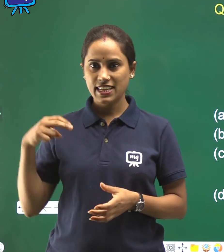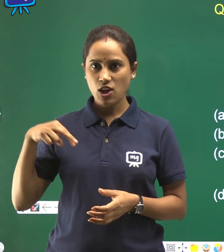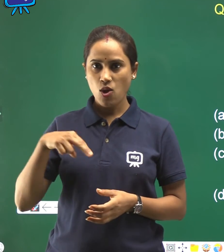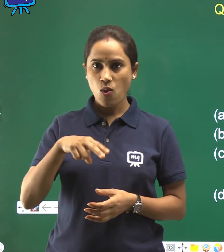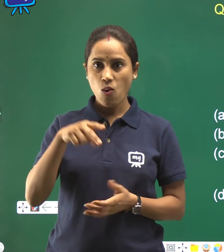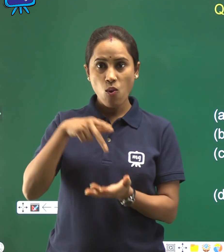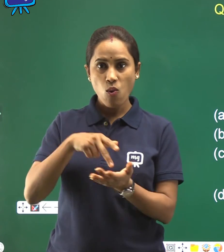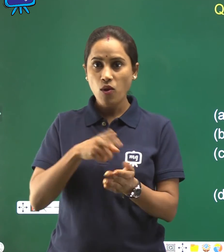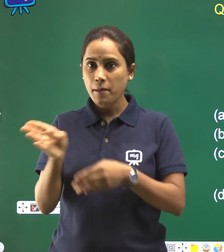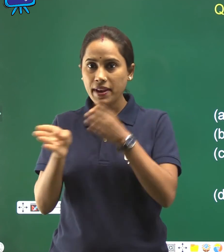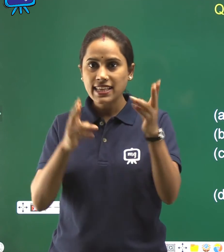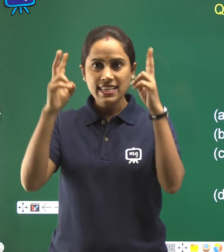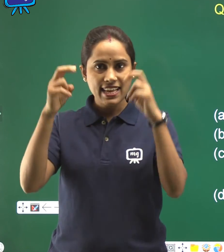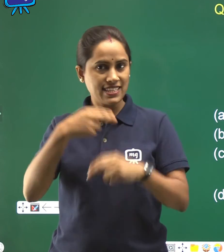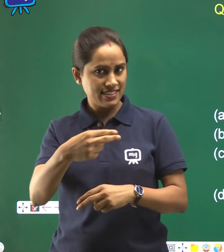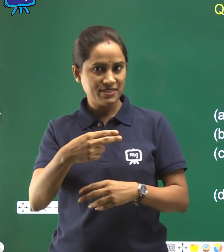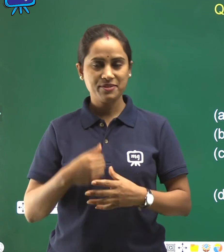going places